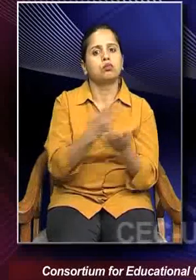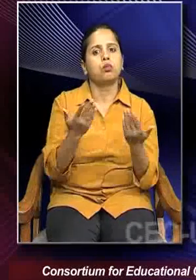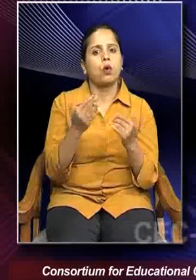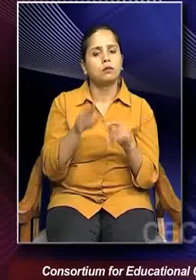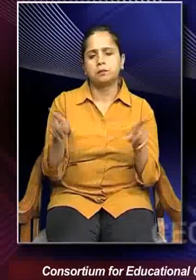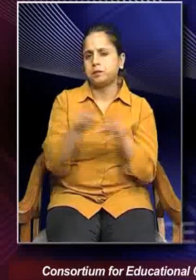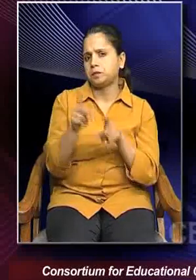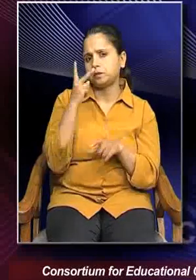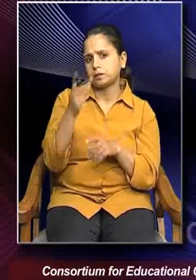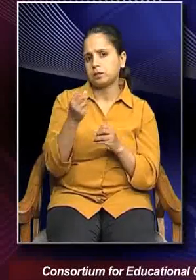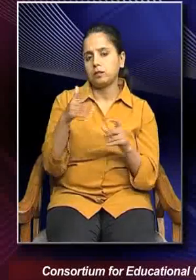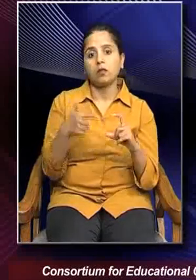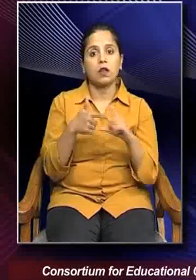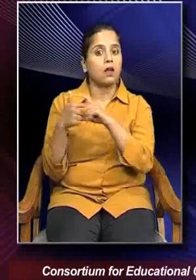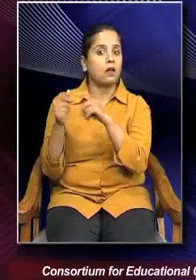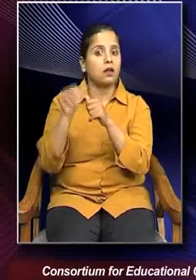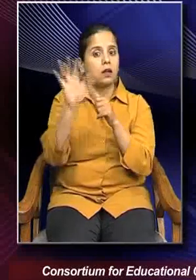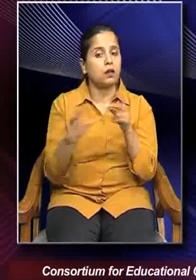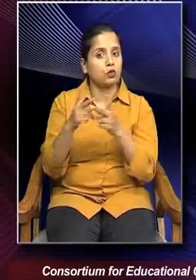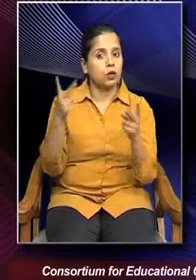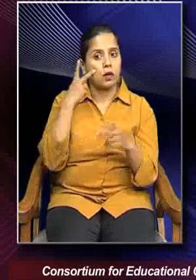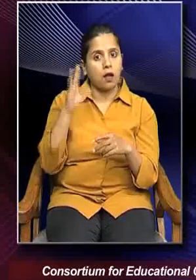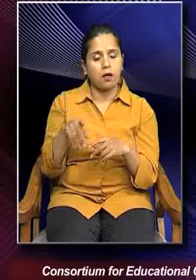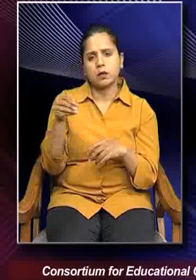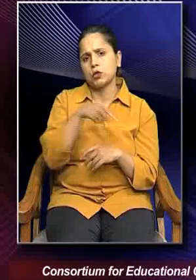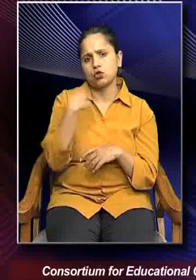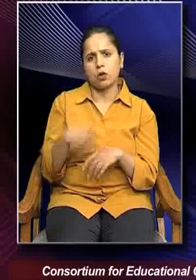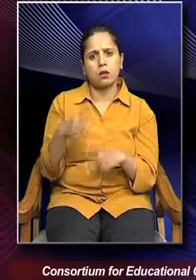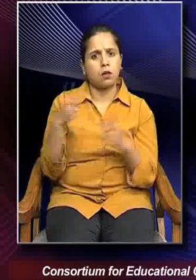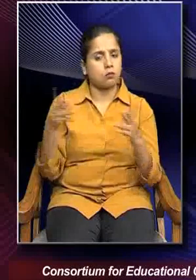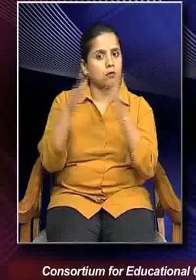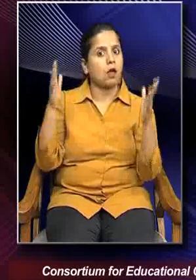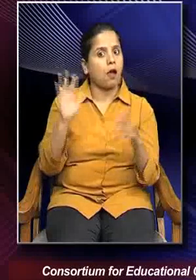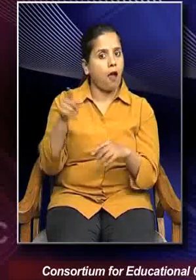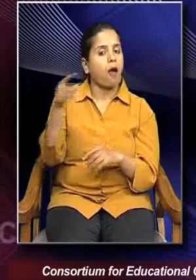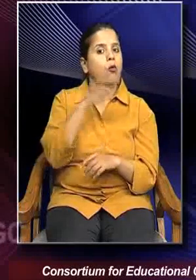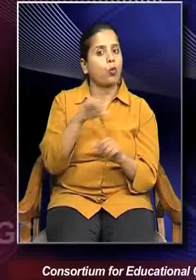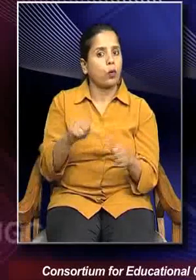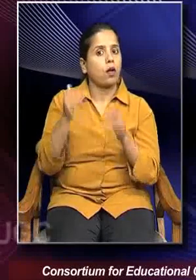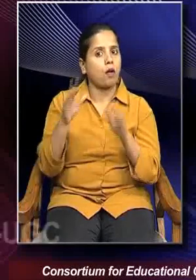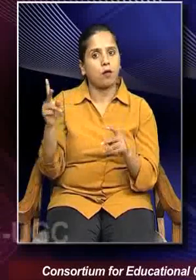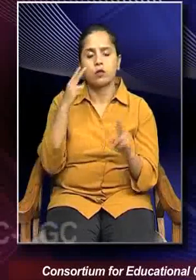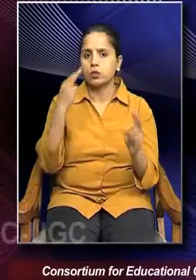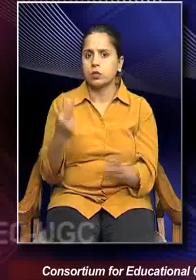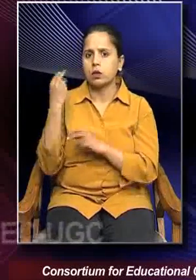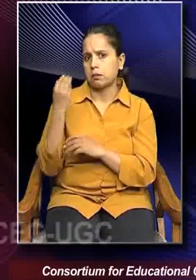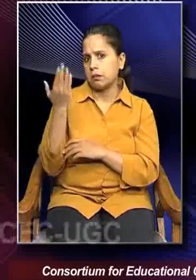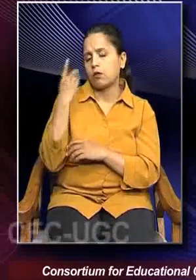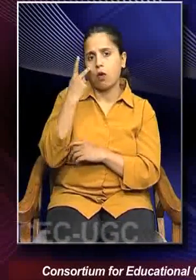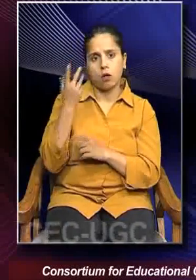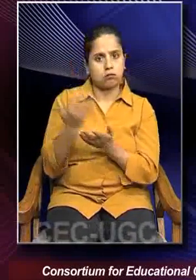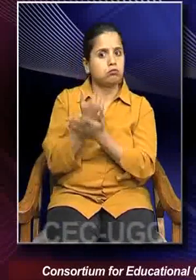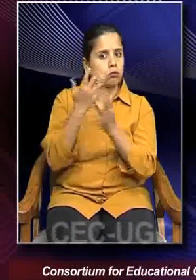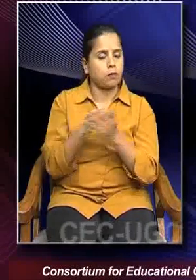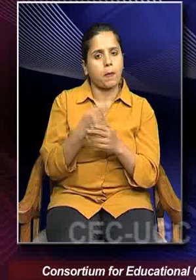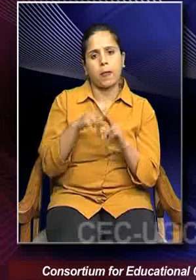like several East Asian tiger economies or even China to a large extent has been able to reflect in recent times. If